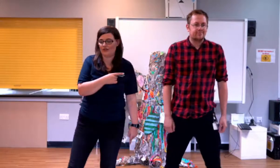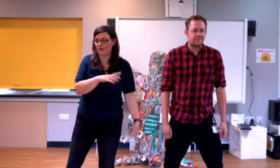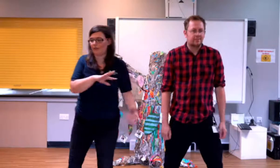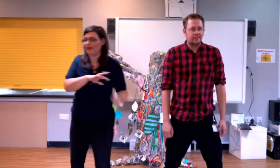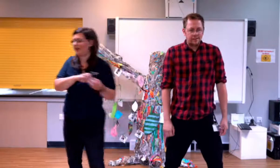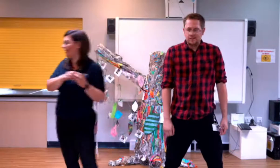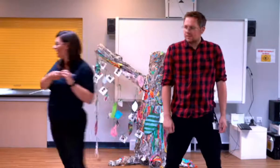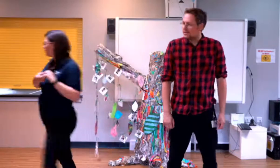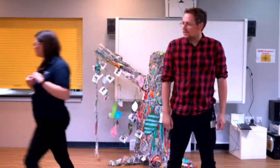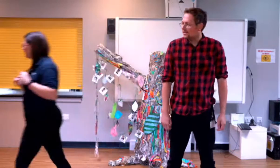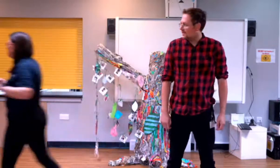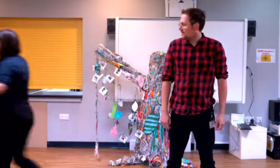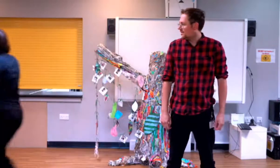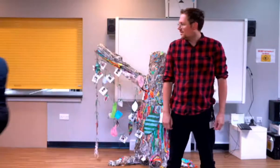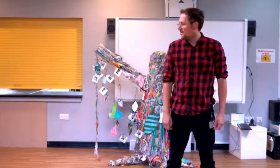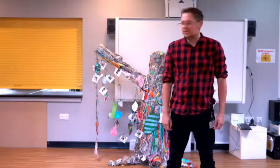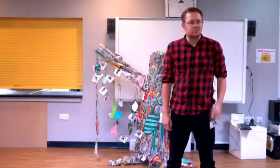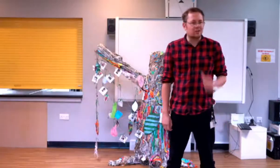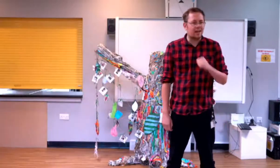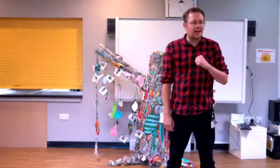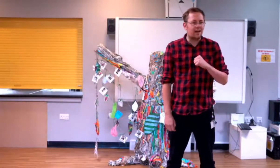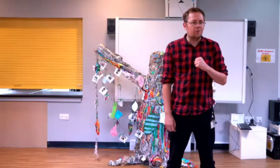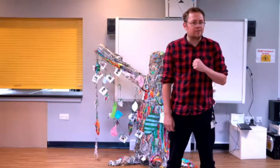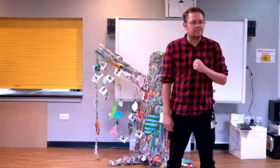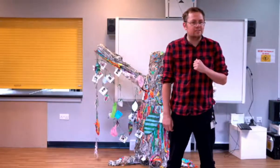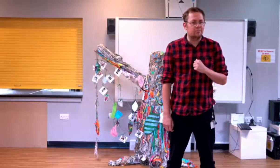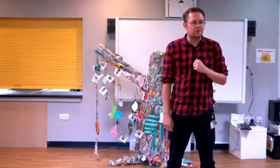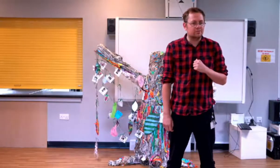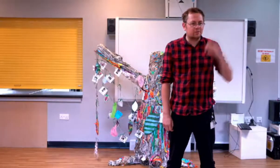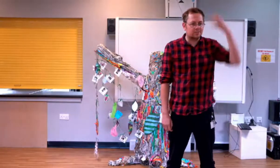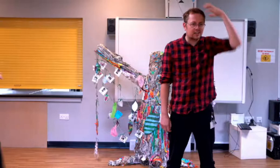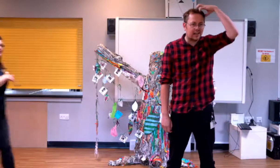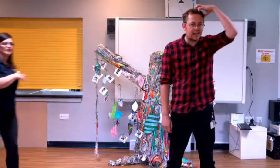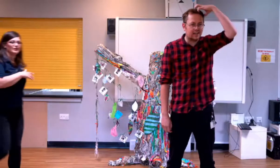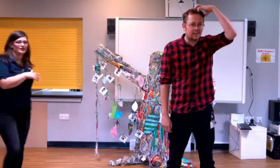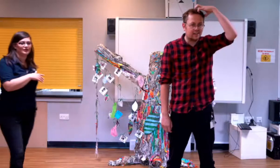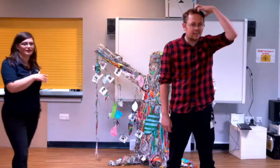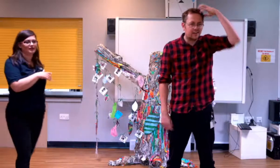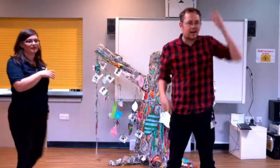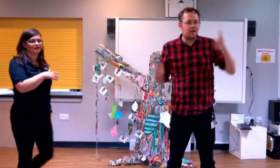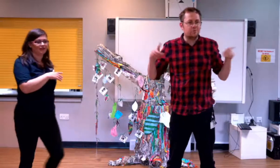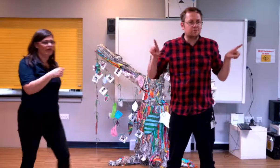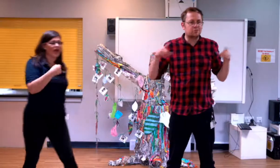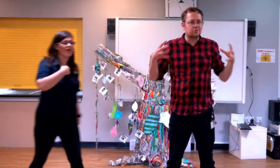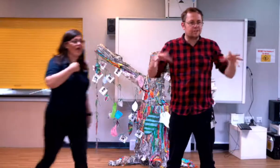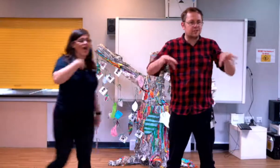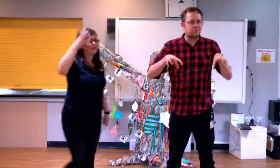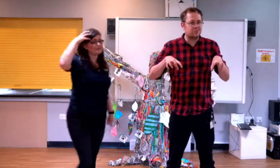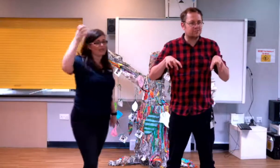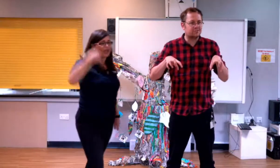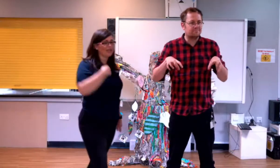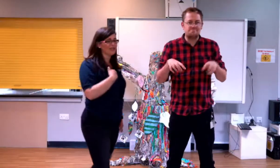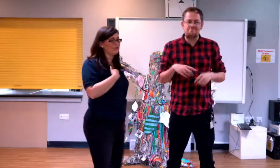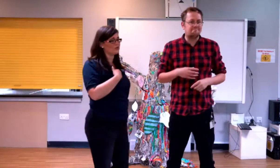we have created... Shall I let her win this time? Because I was the king at musical statues. I was the king at musical